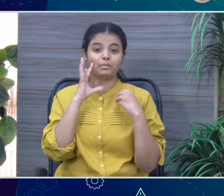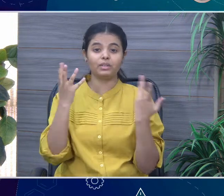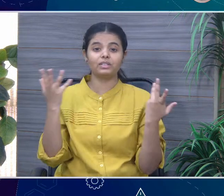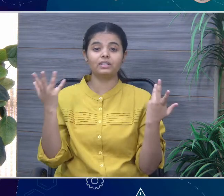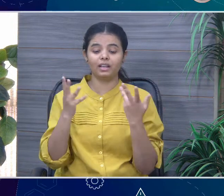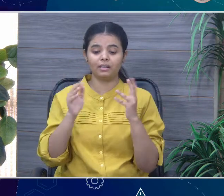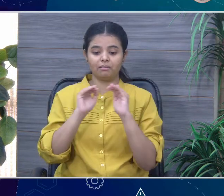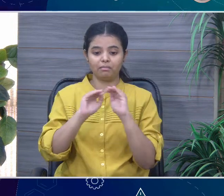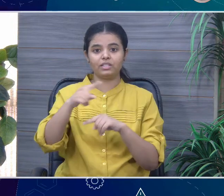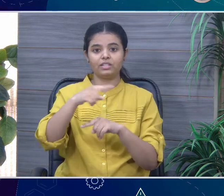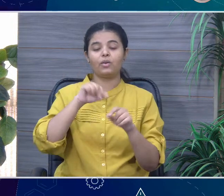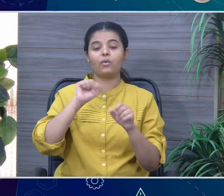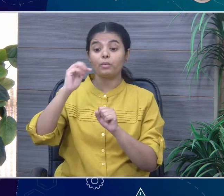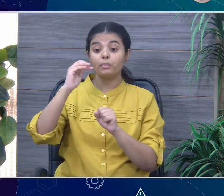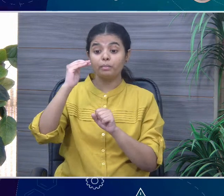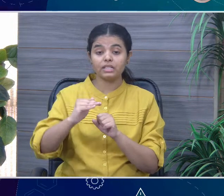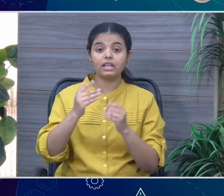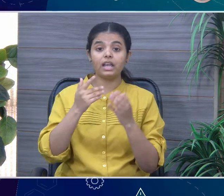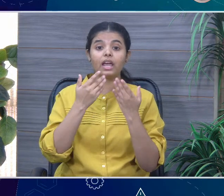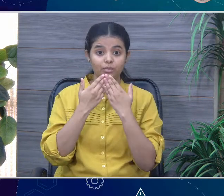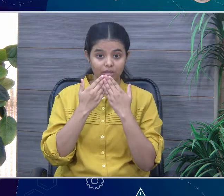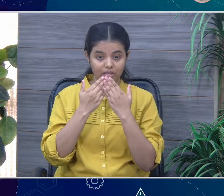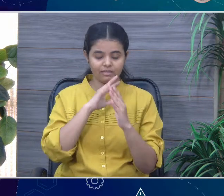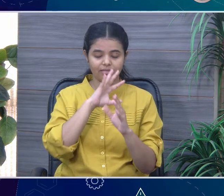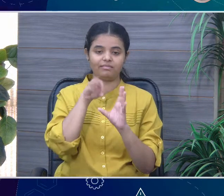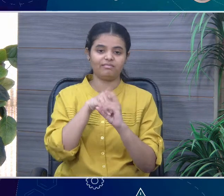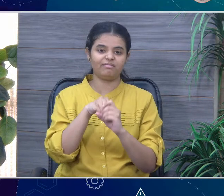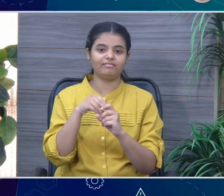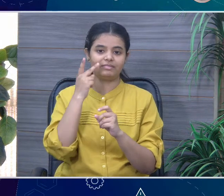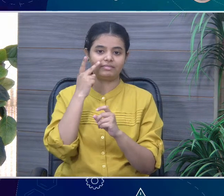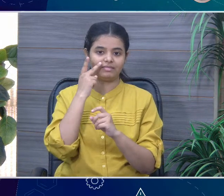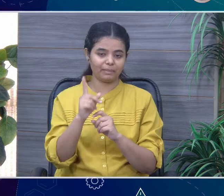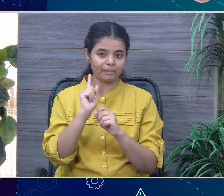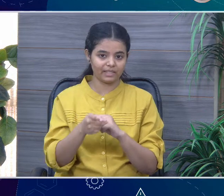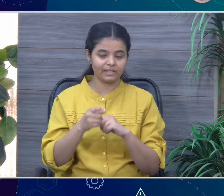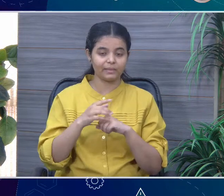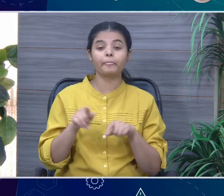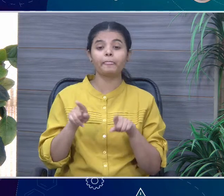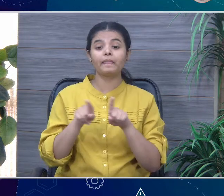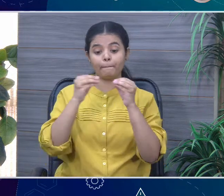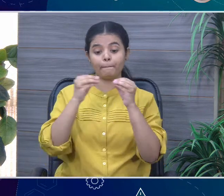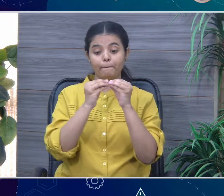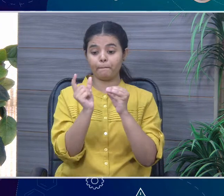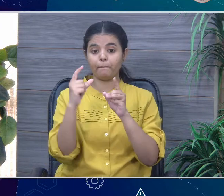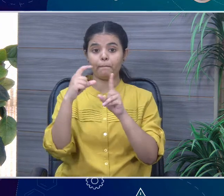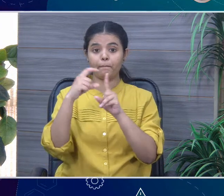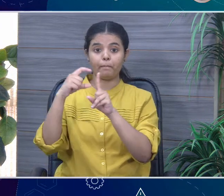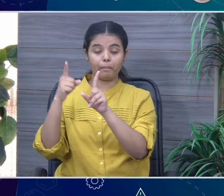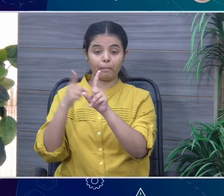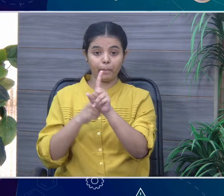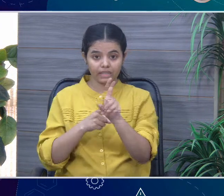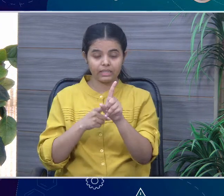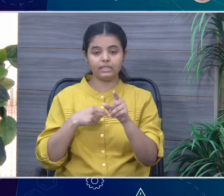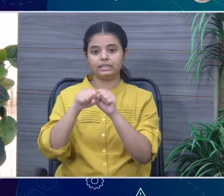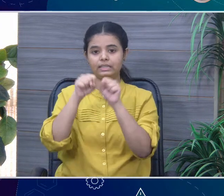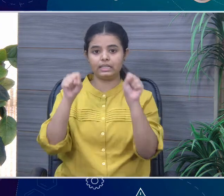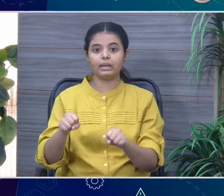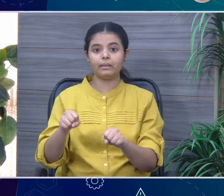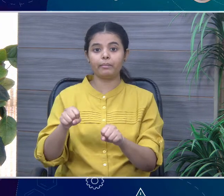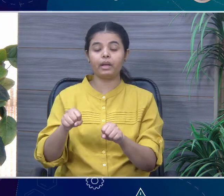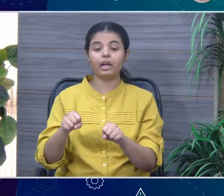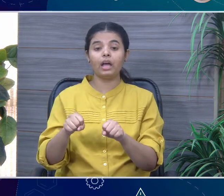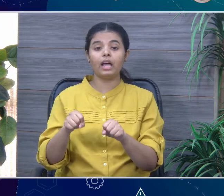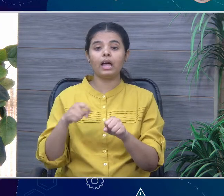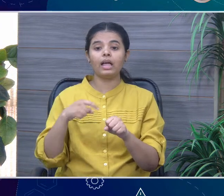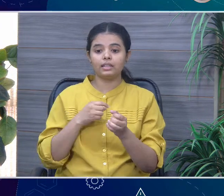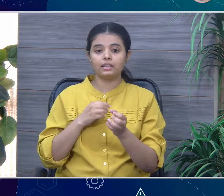education. Now when we are introducing buddy system, I would not say that parents should be asked about it, but parents